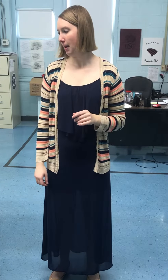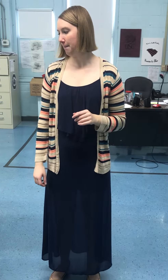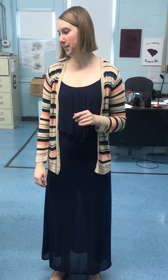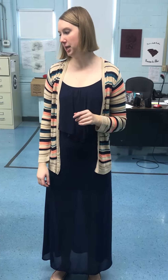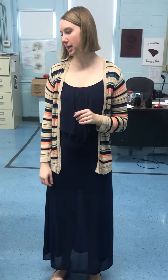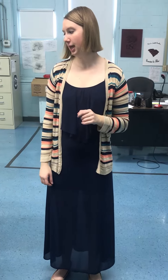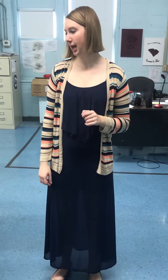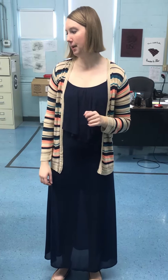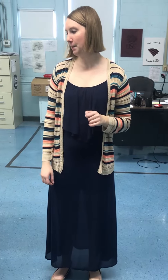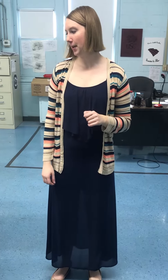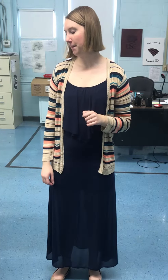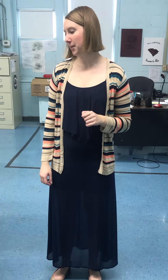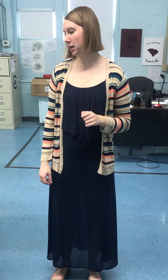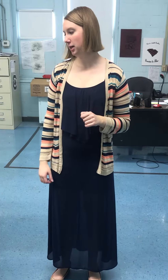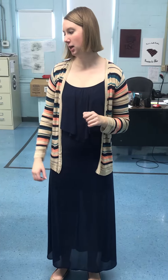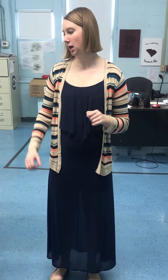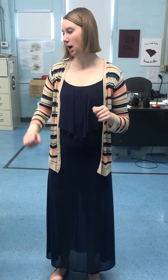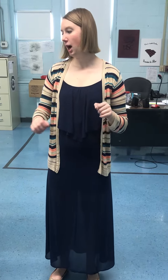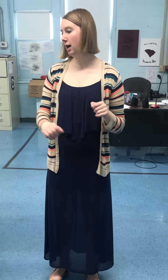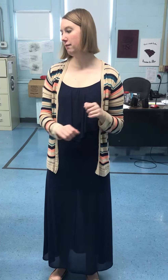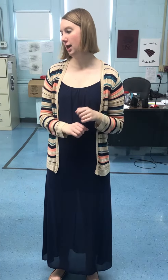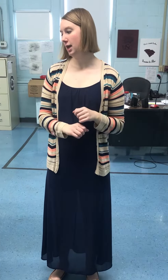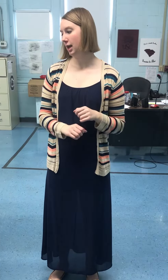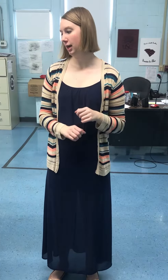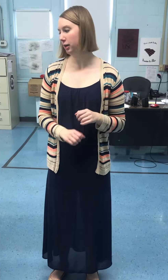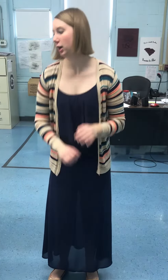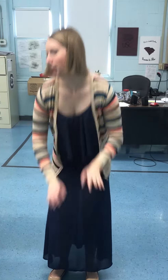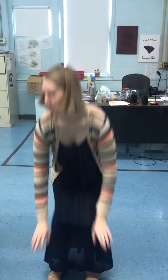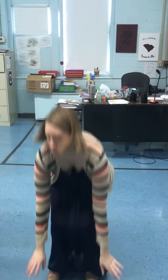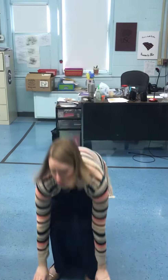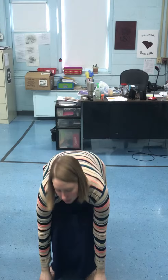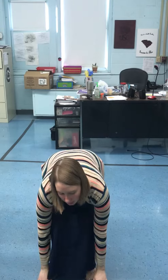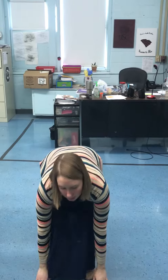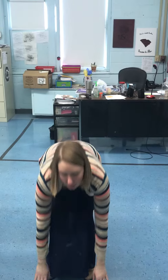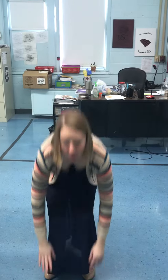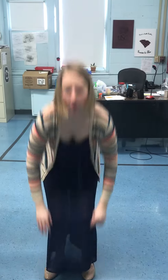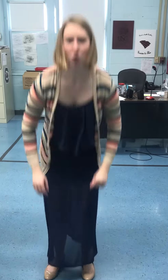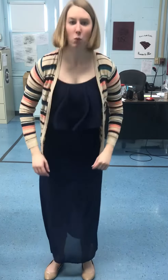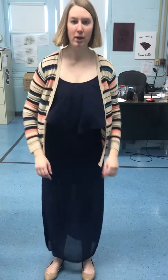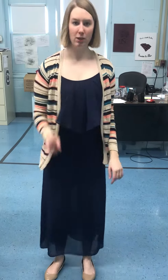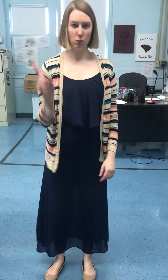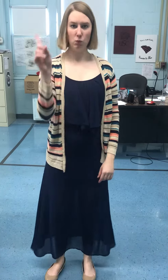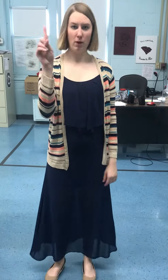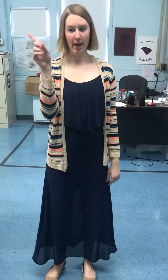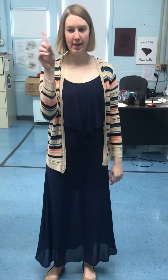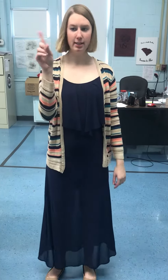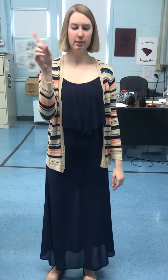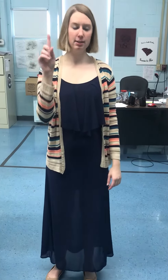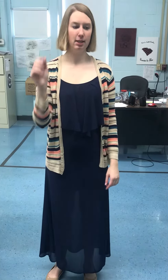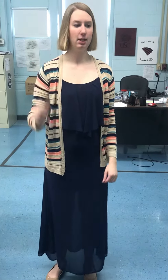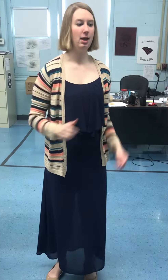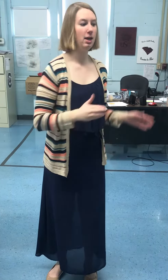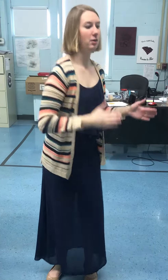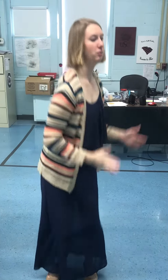being a member of a country with rights and